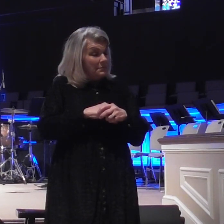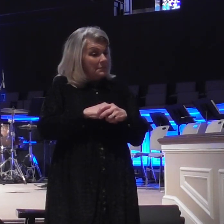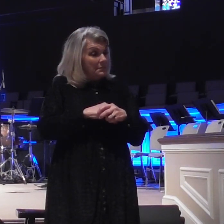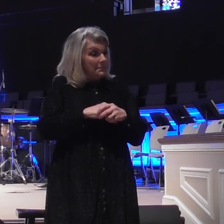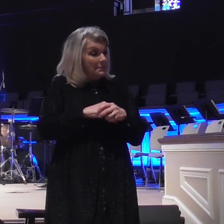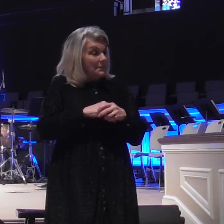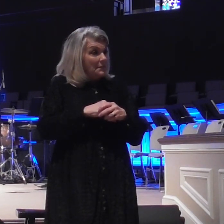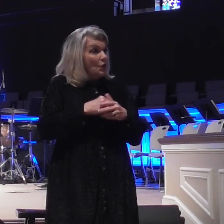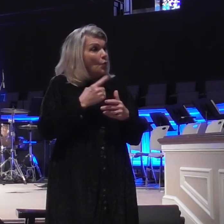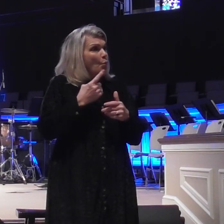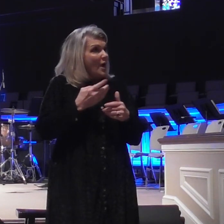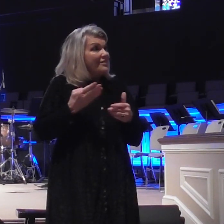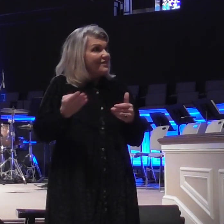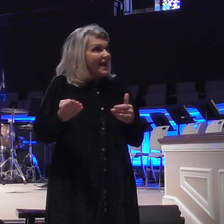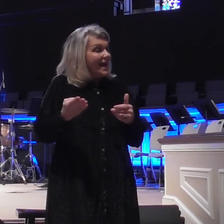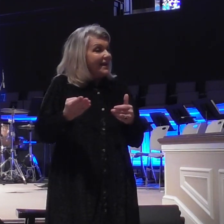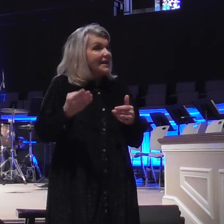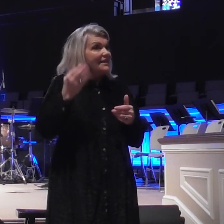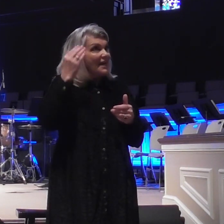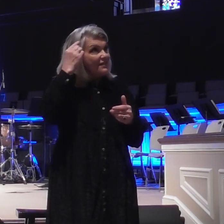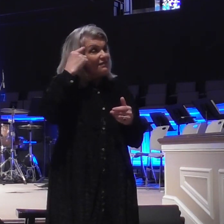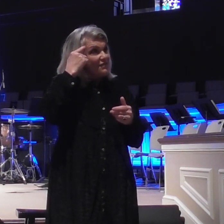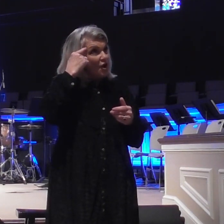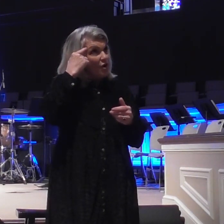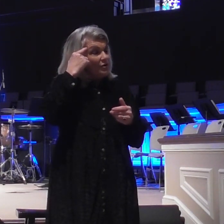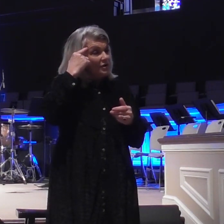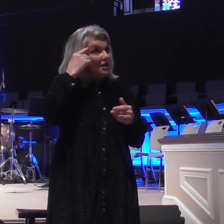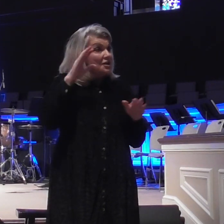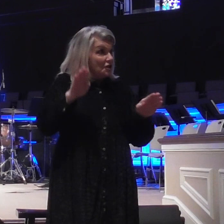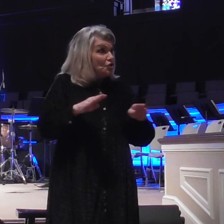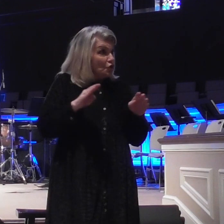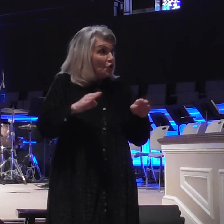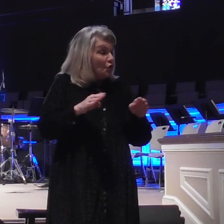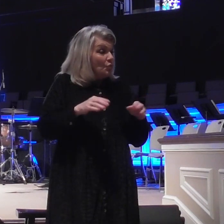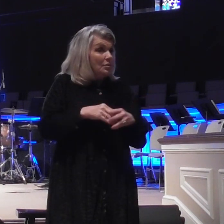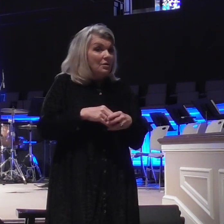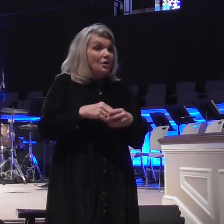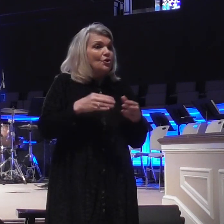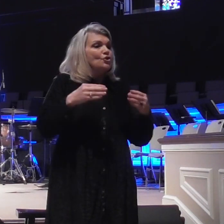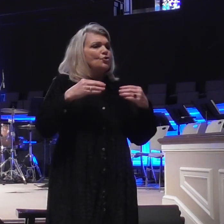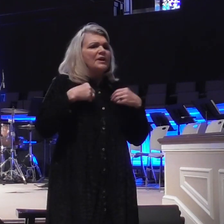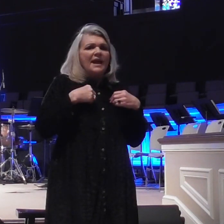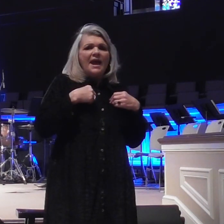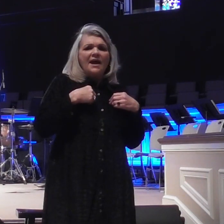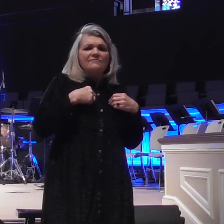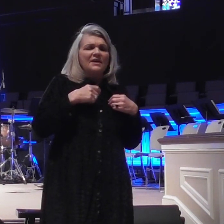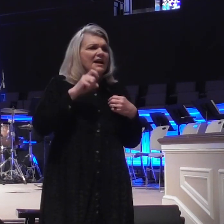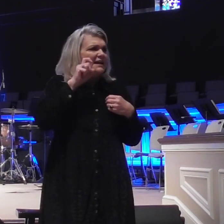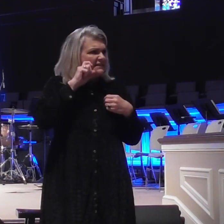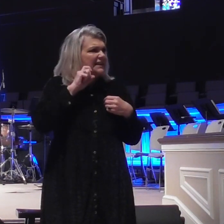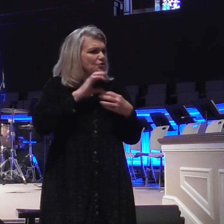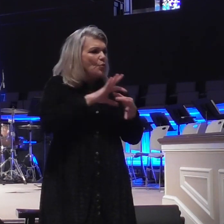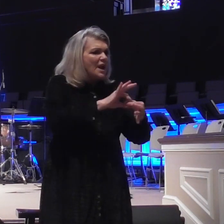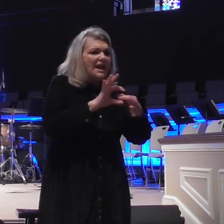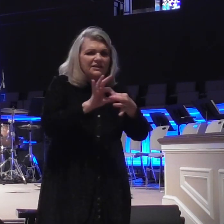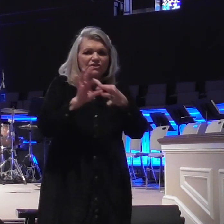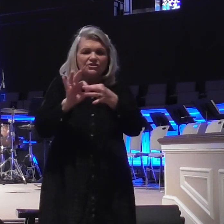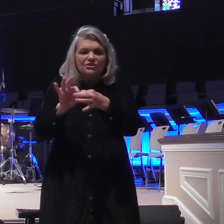of the things they thought that allowed them to do was to go have sexual relations with prostitutes. They thought that was